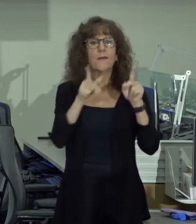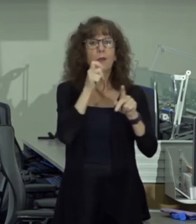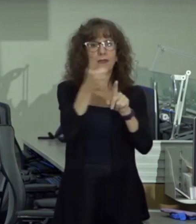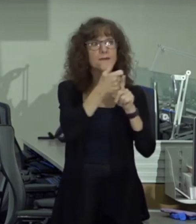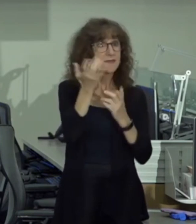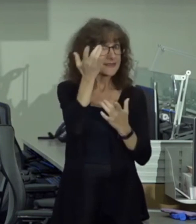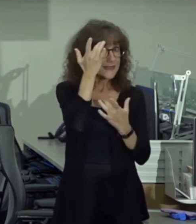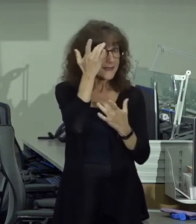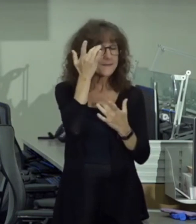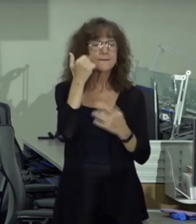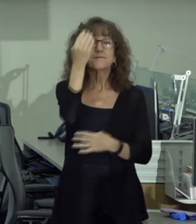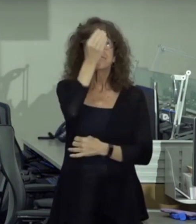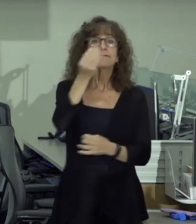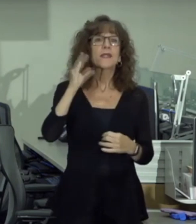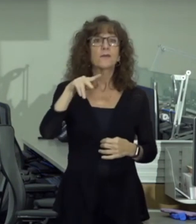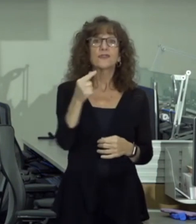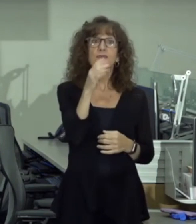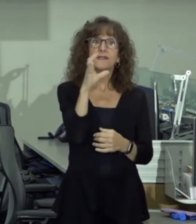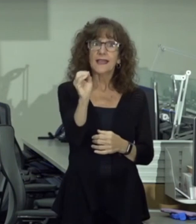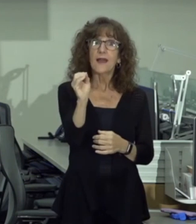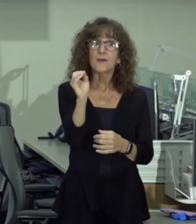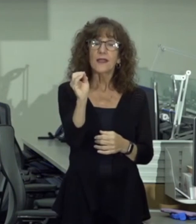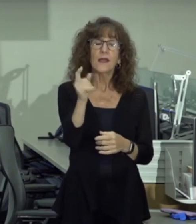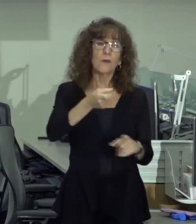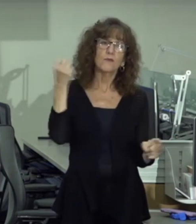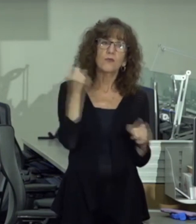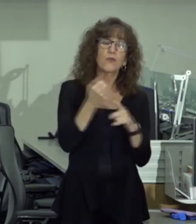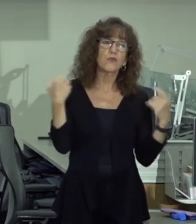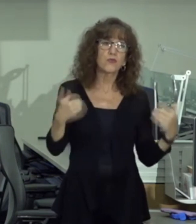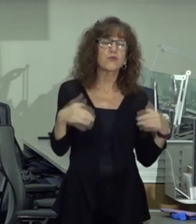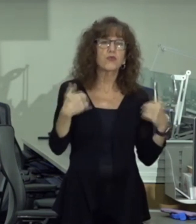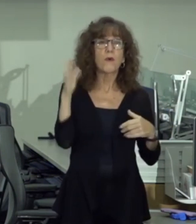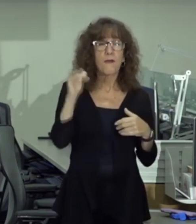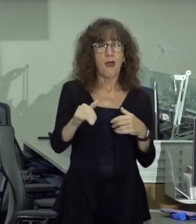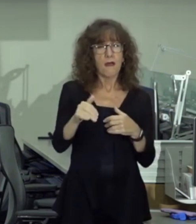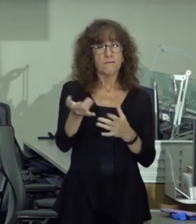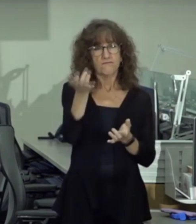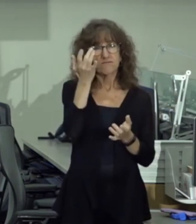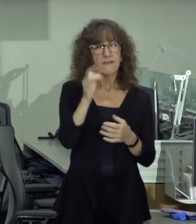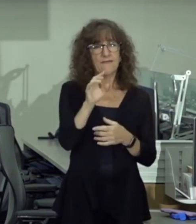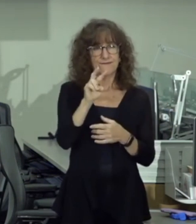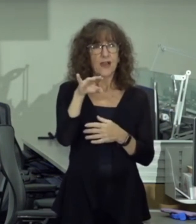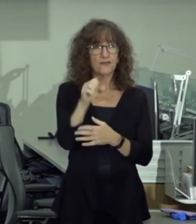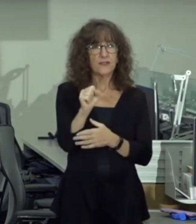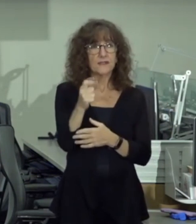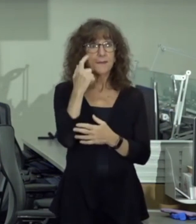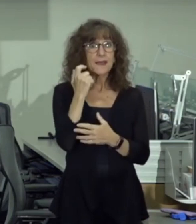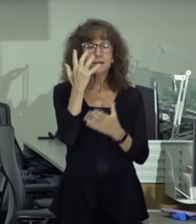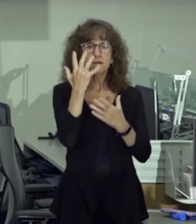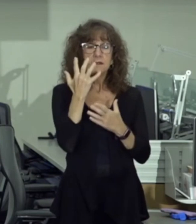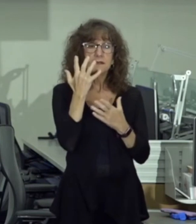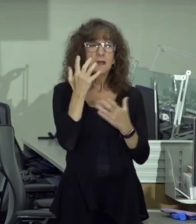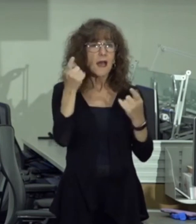I told you, Prince George's County has been hit particularly hard by this virus, which means that unfortunately when Prince